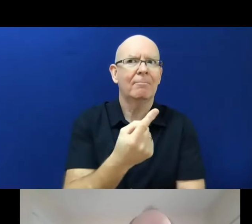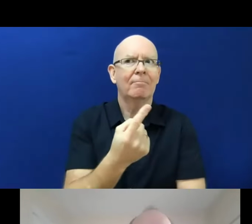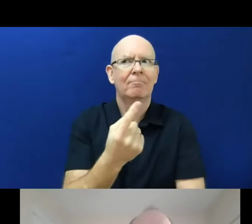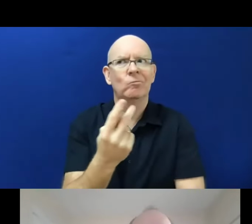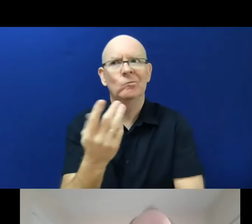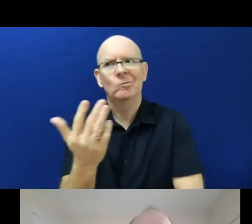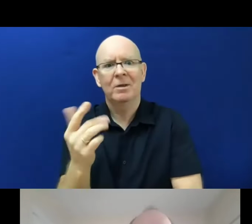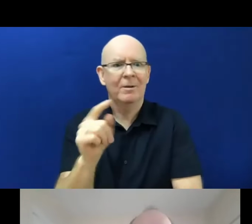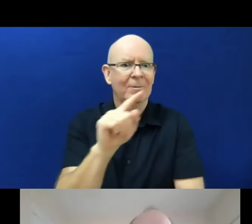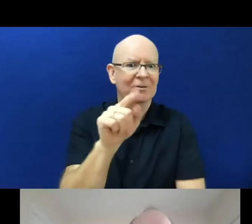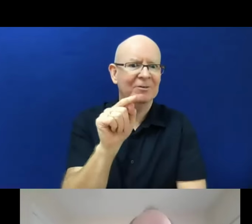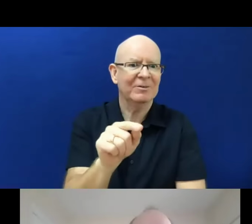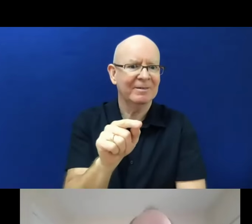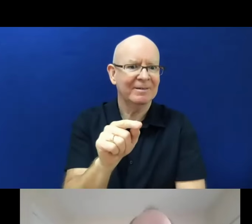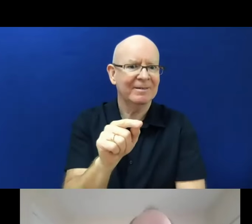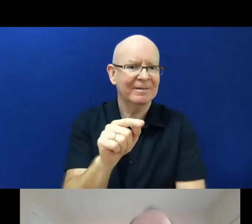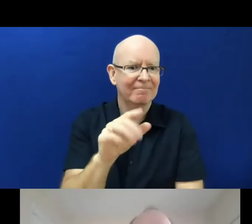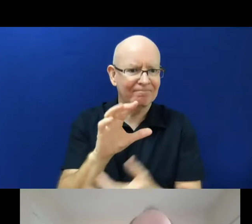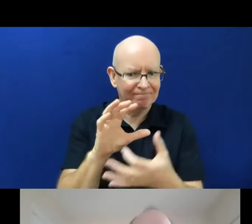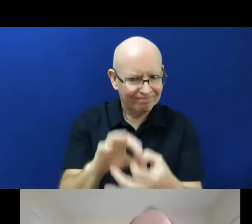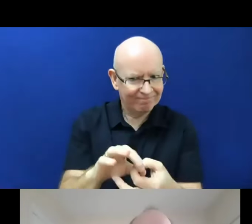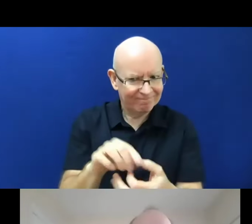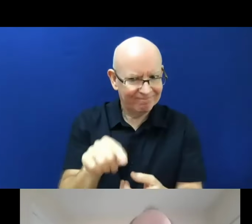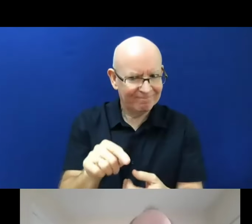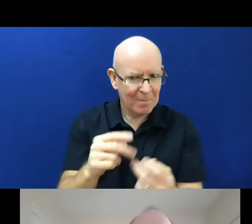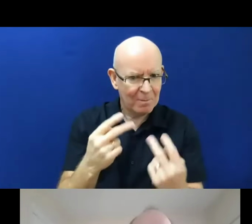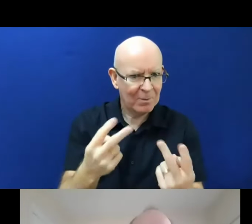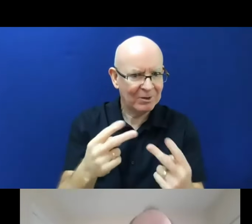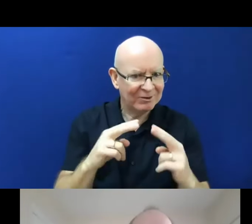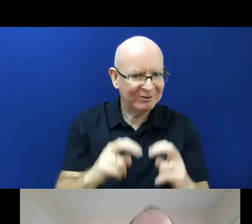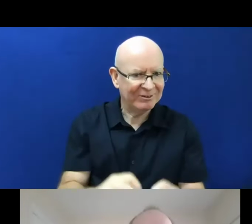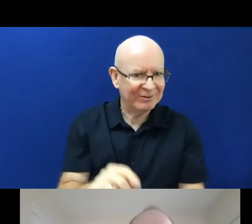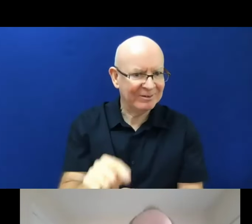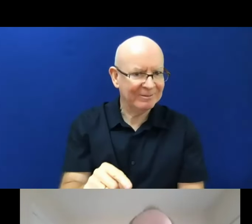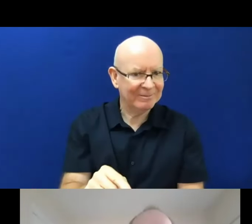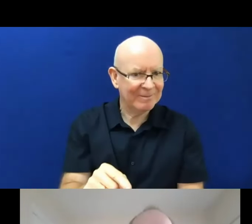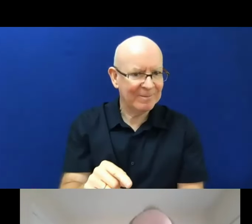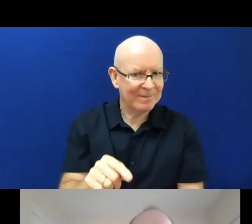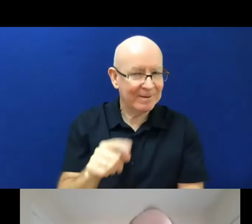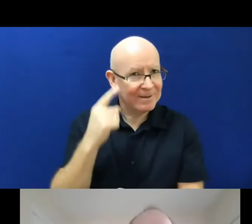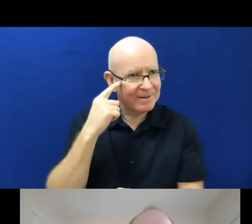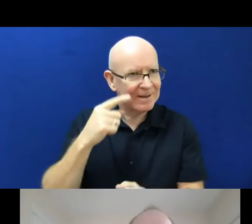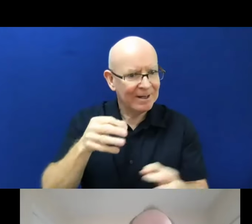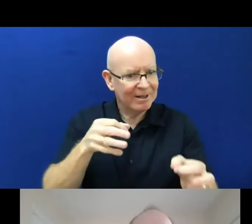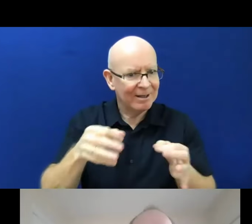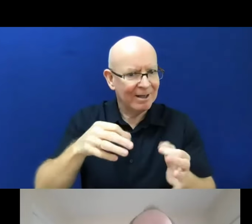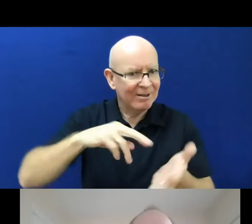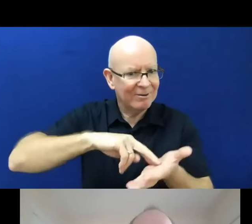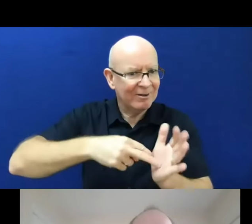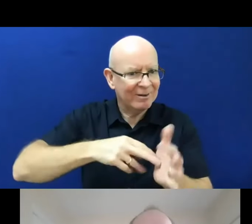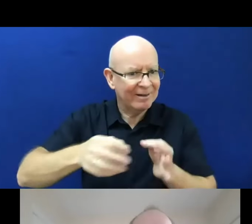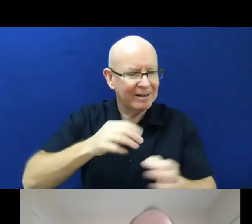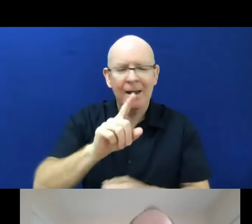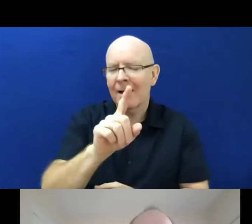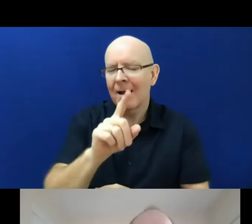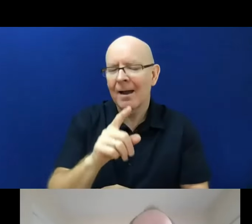required for the sort of strategy. But before I go into this, I'd like to sort of quickly run you through the